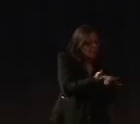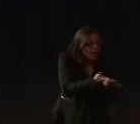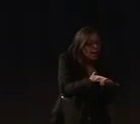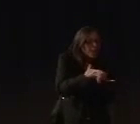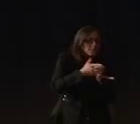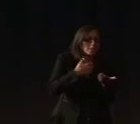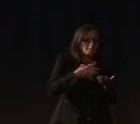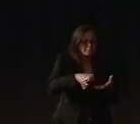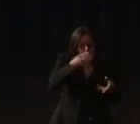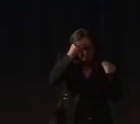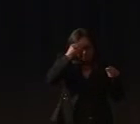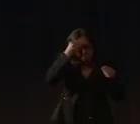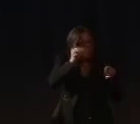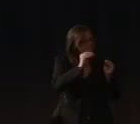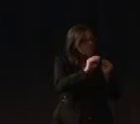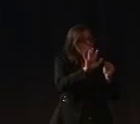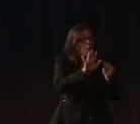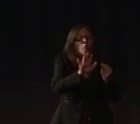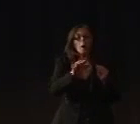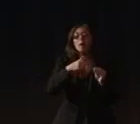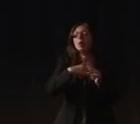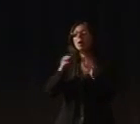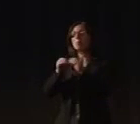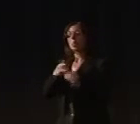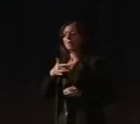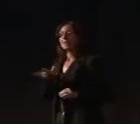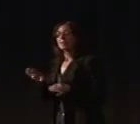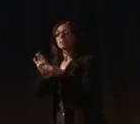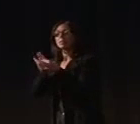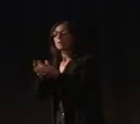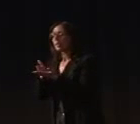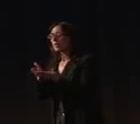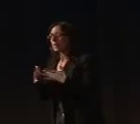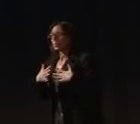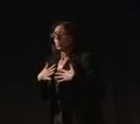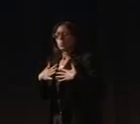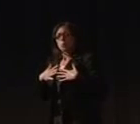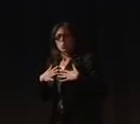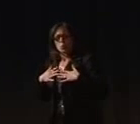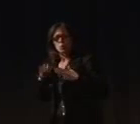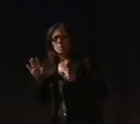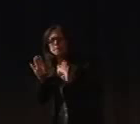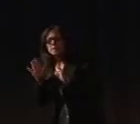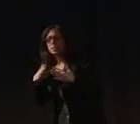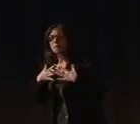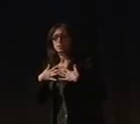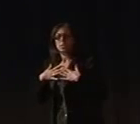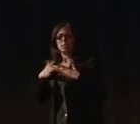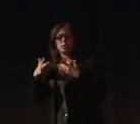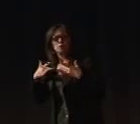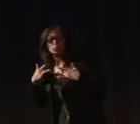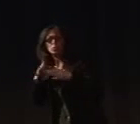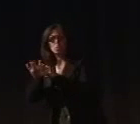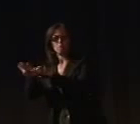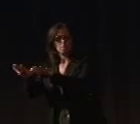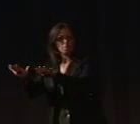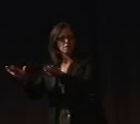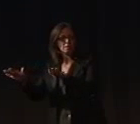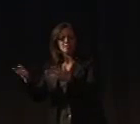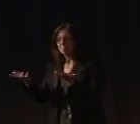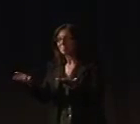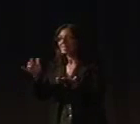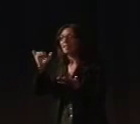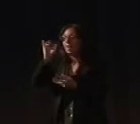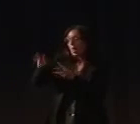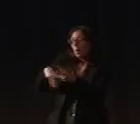still material. We are still talking about the objectivity of the world, but it's objectivities of the world which are interested. And